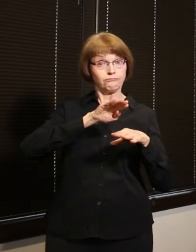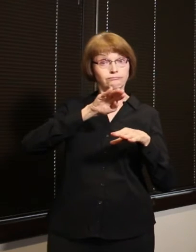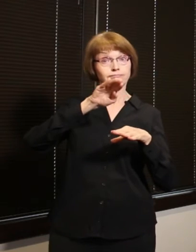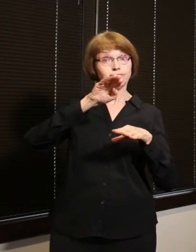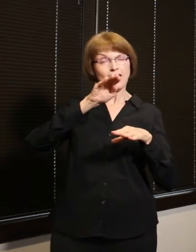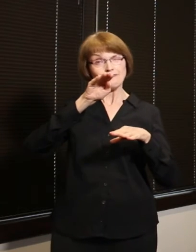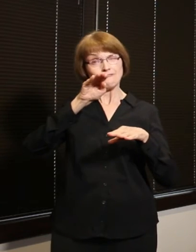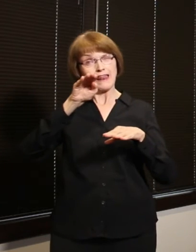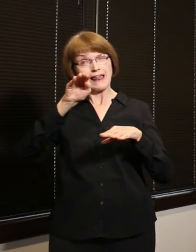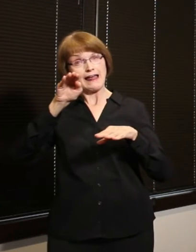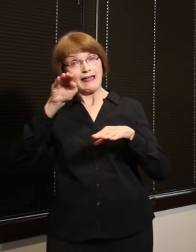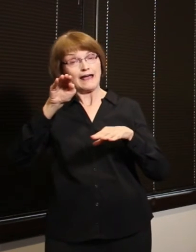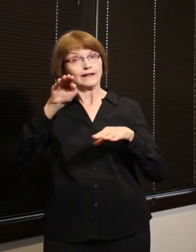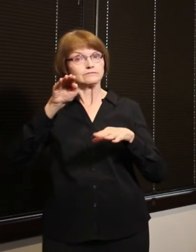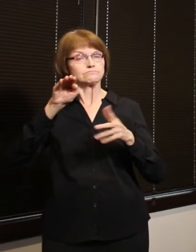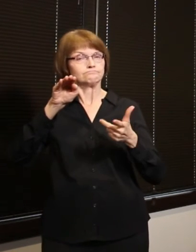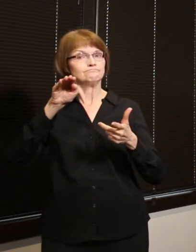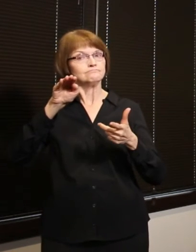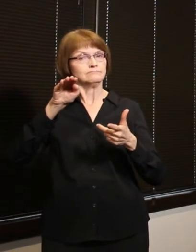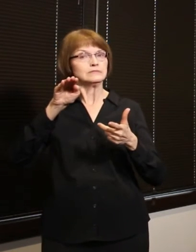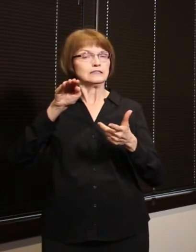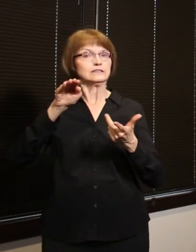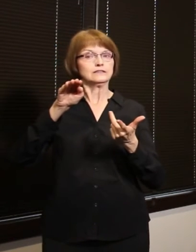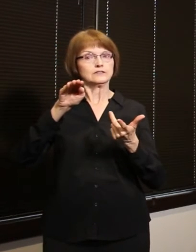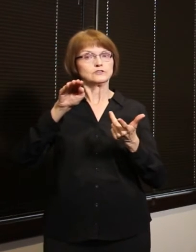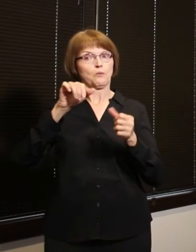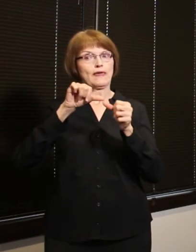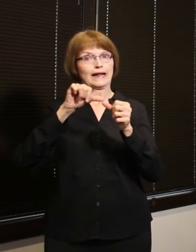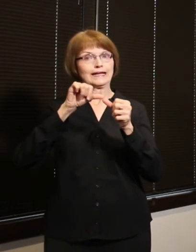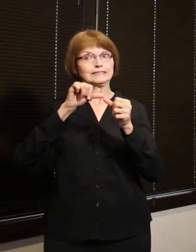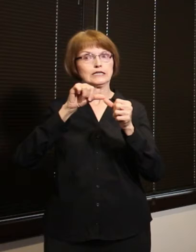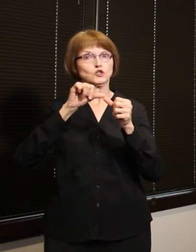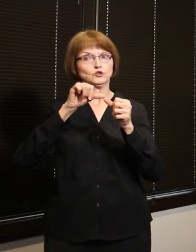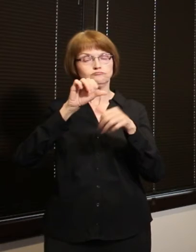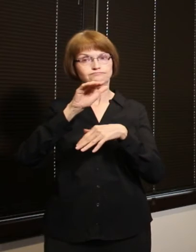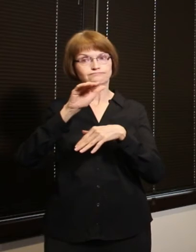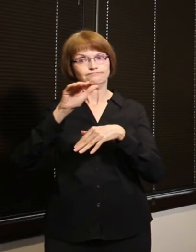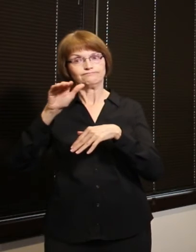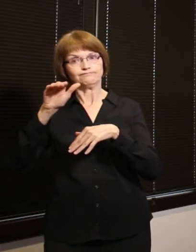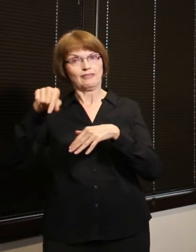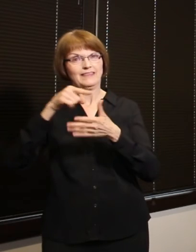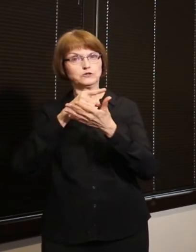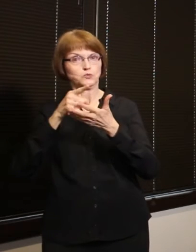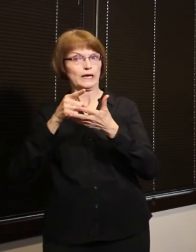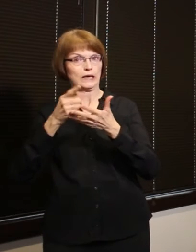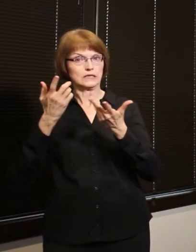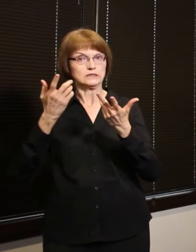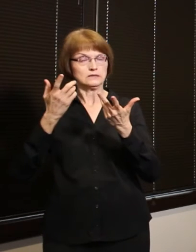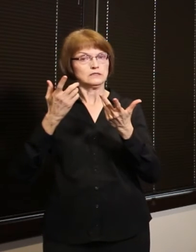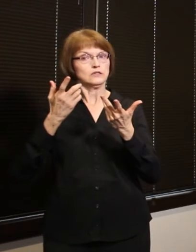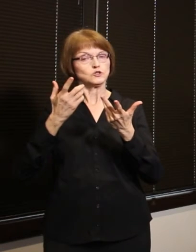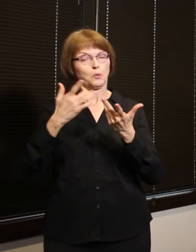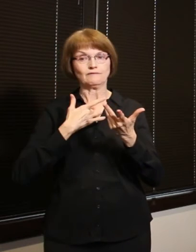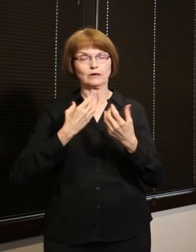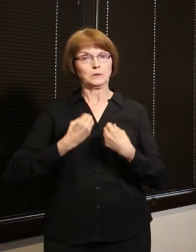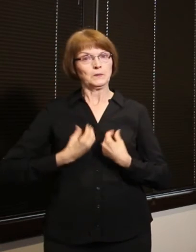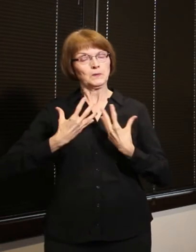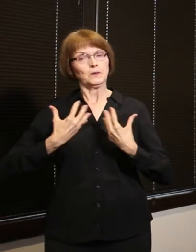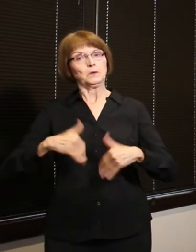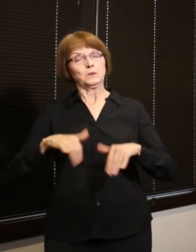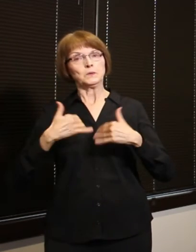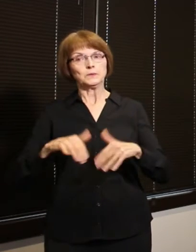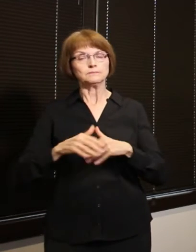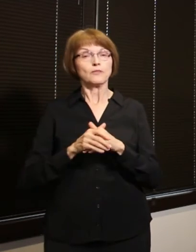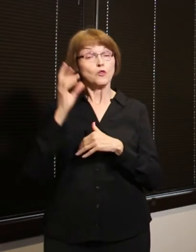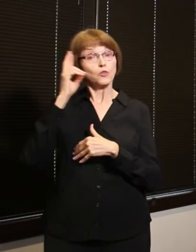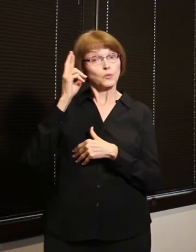of flattened, and we're seeing that continue through the remainder of this week. And really the